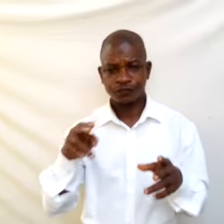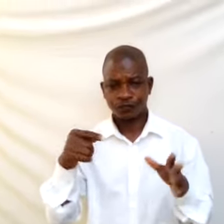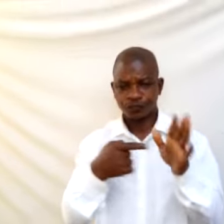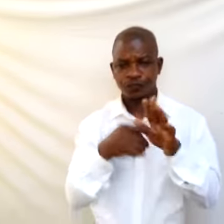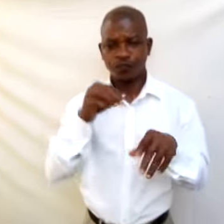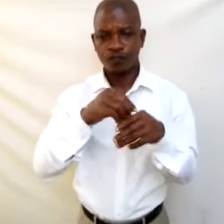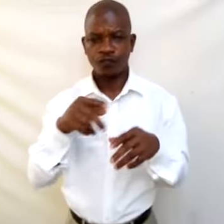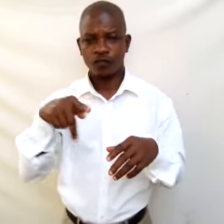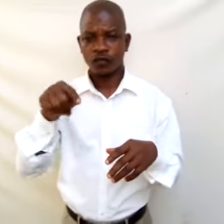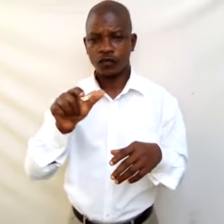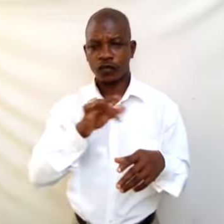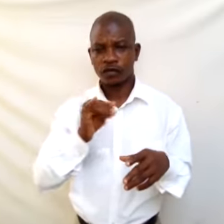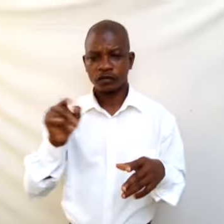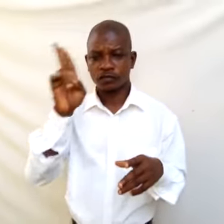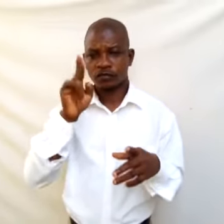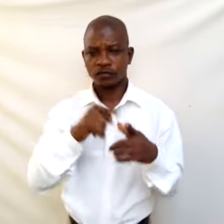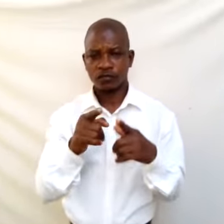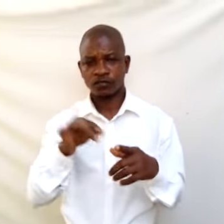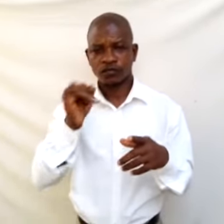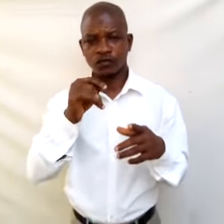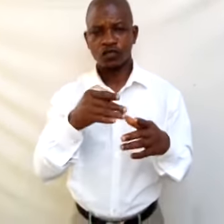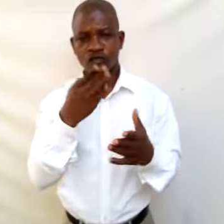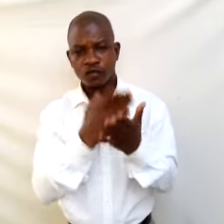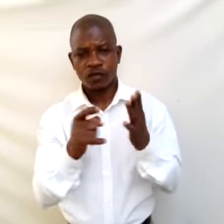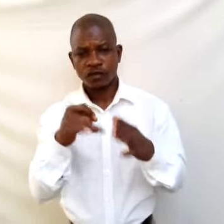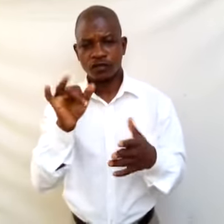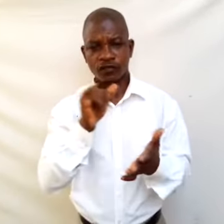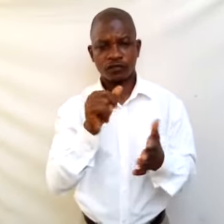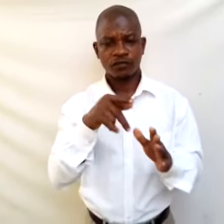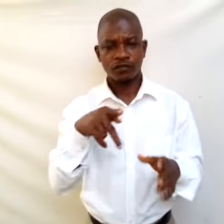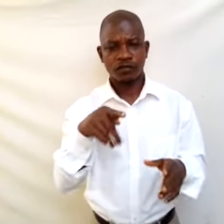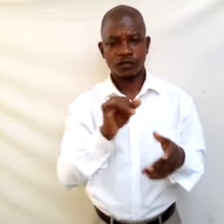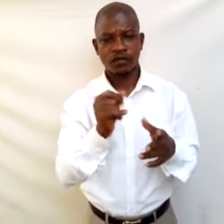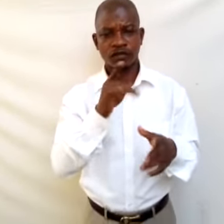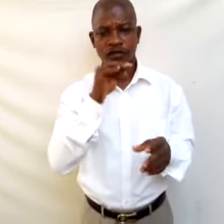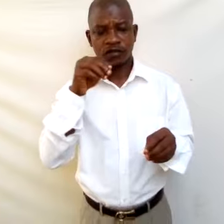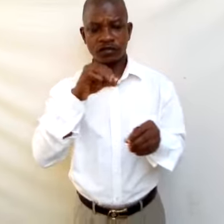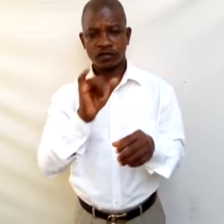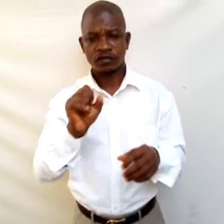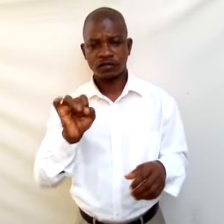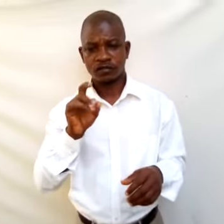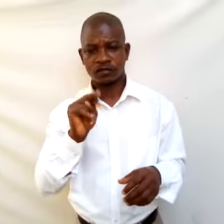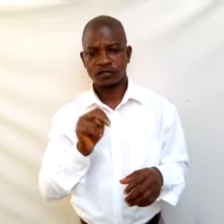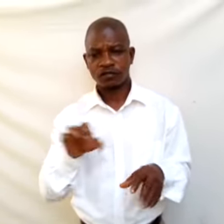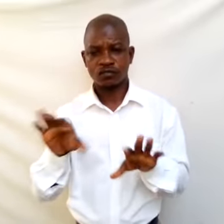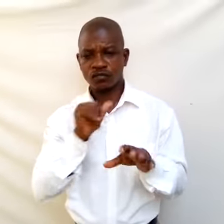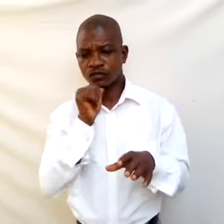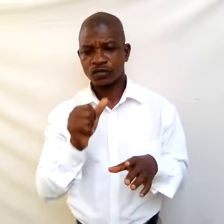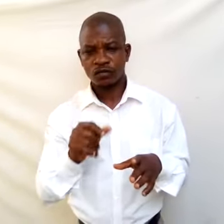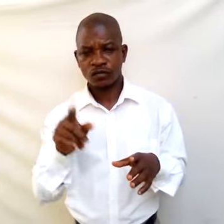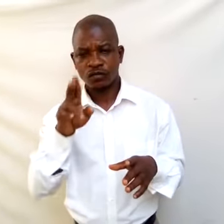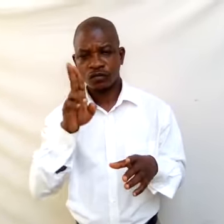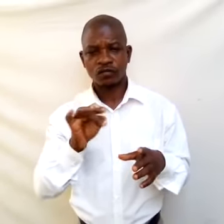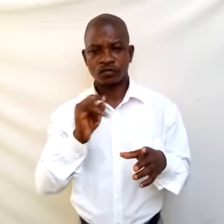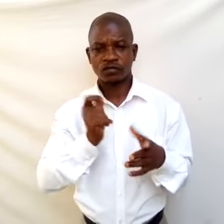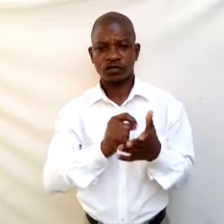and single guideline to show part of diagram in singular. Do not write part of diagram in